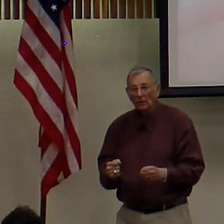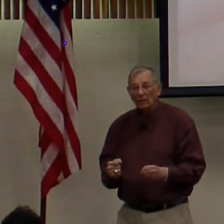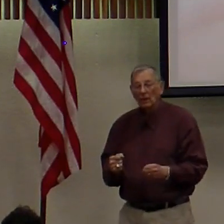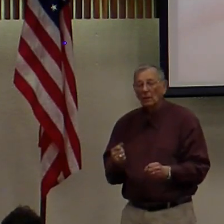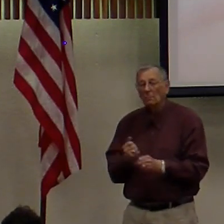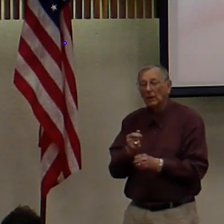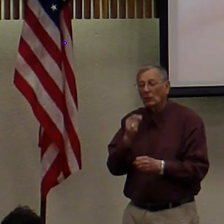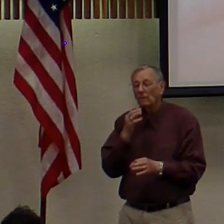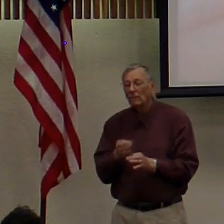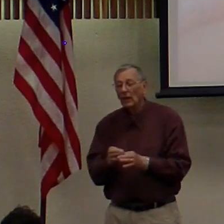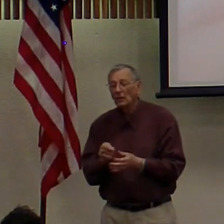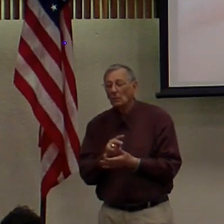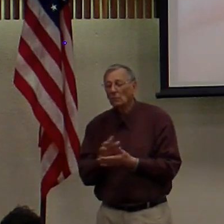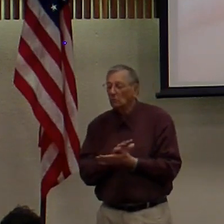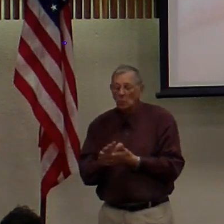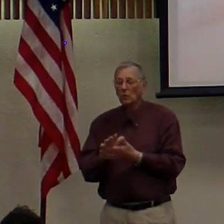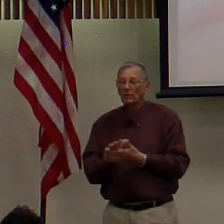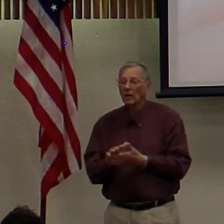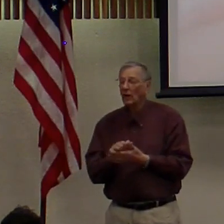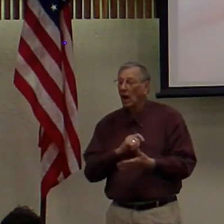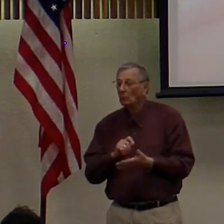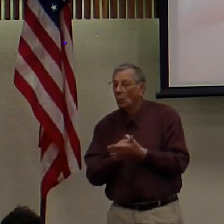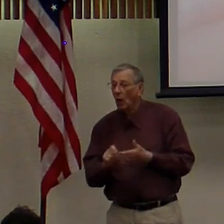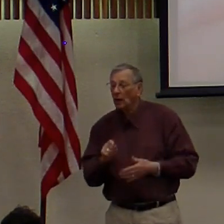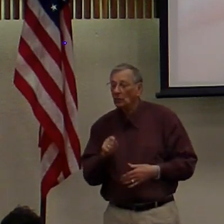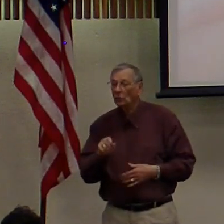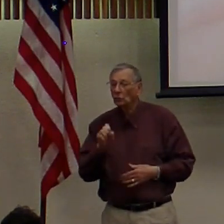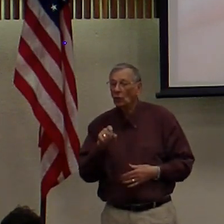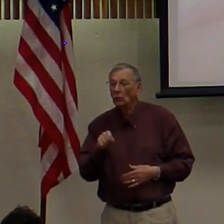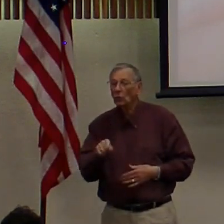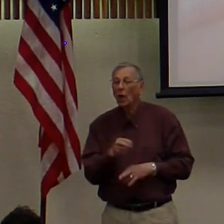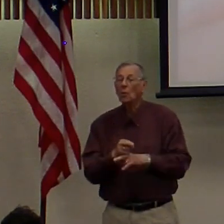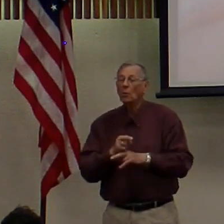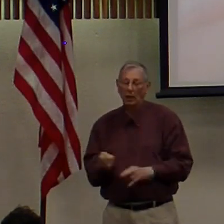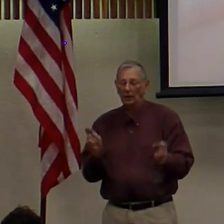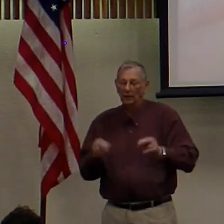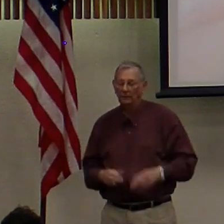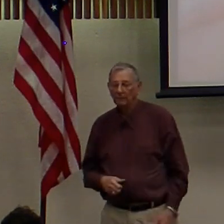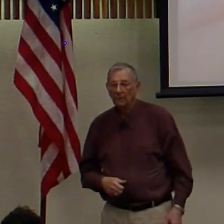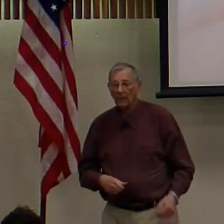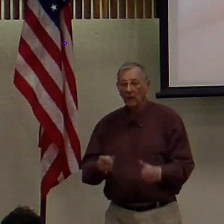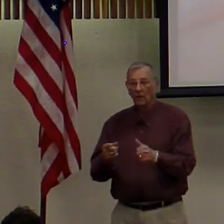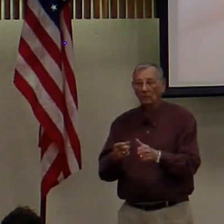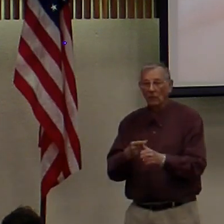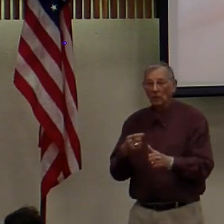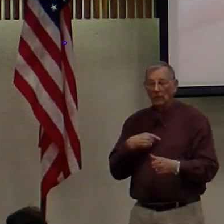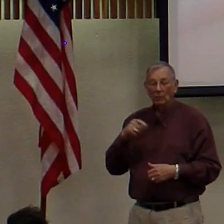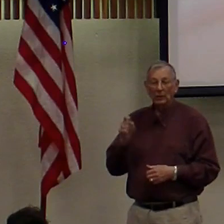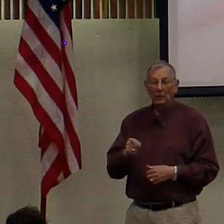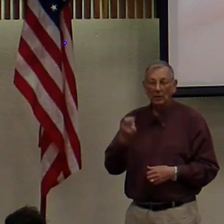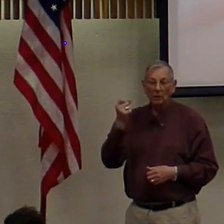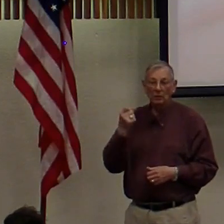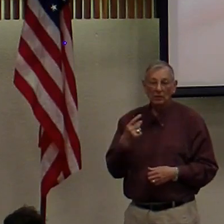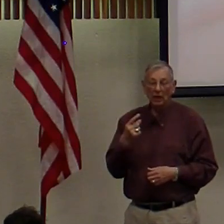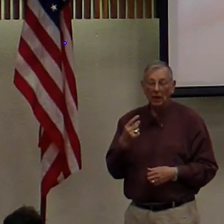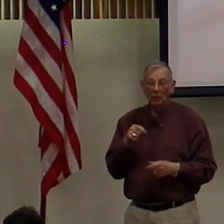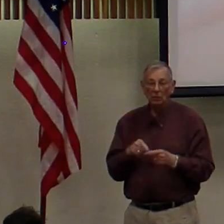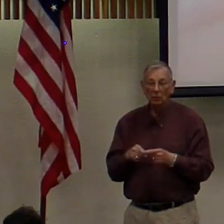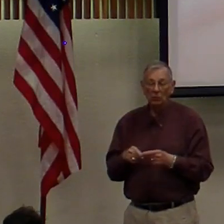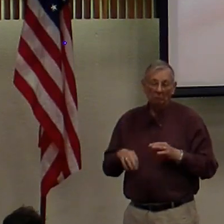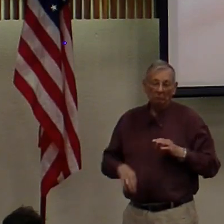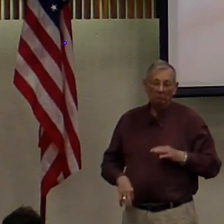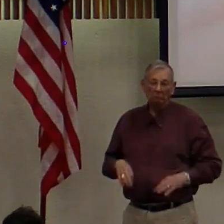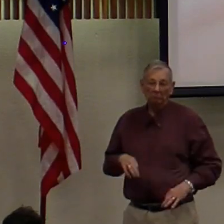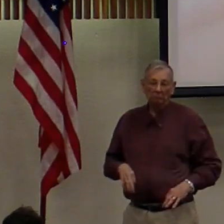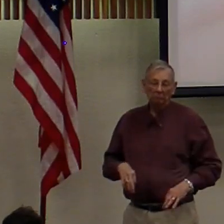am writing you so that you are ready. So the first thing that we need to understand in order to gain